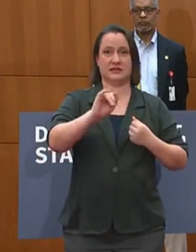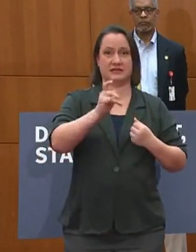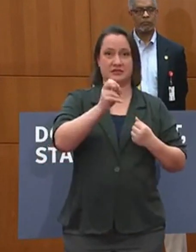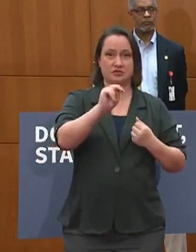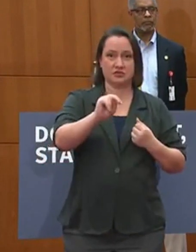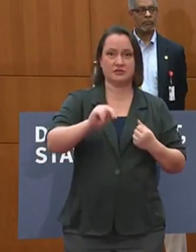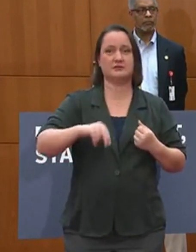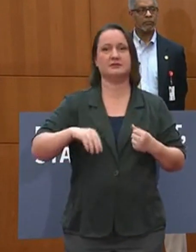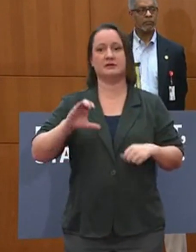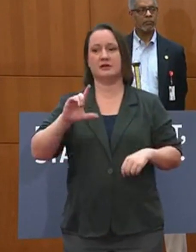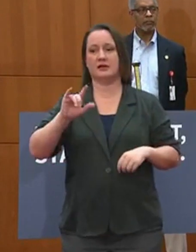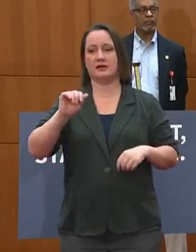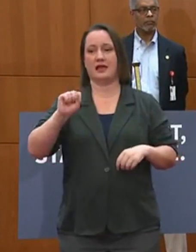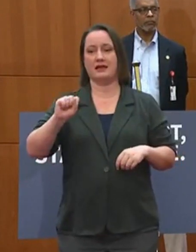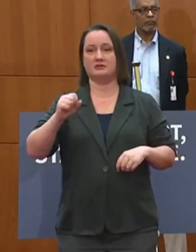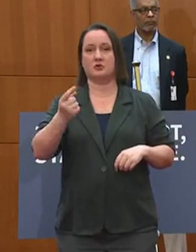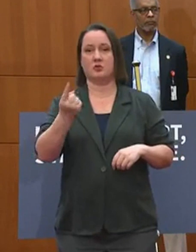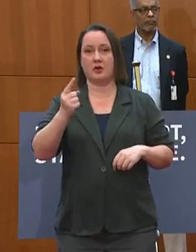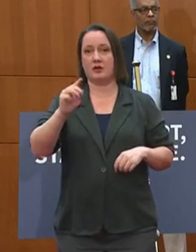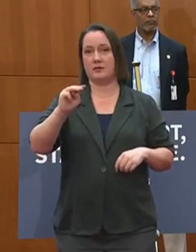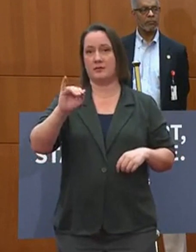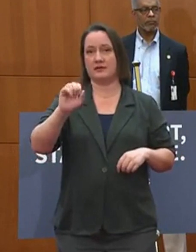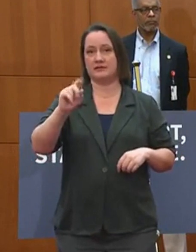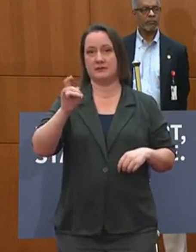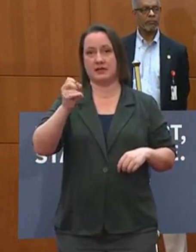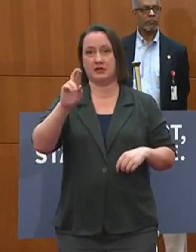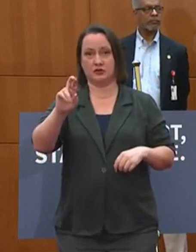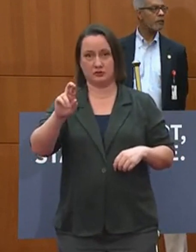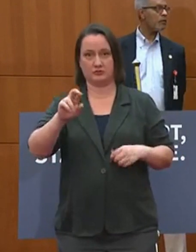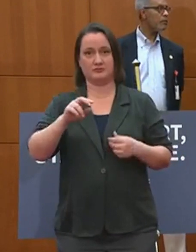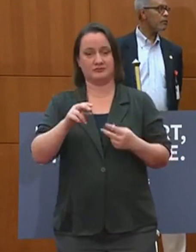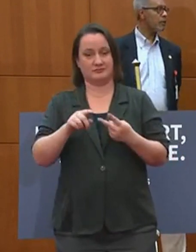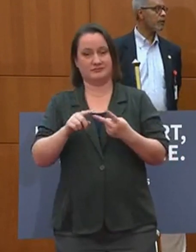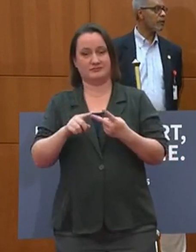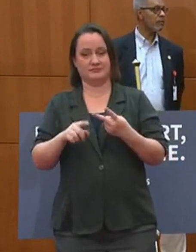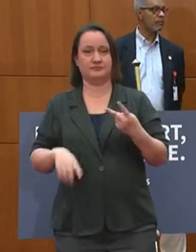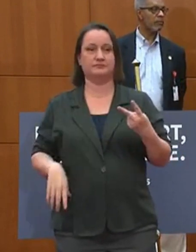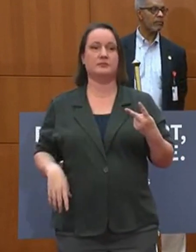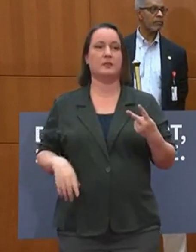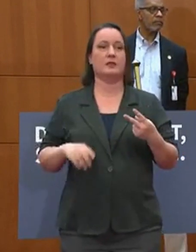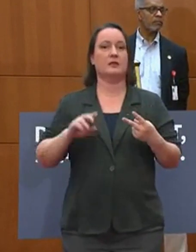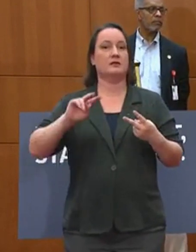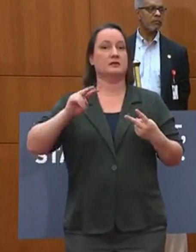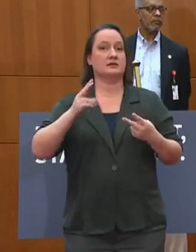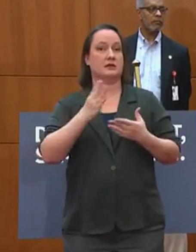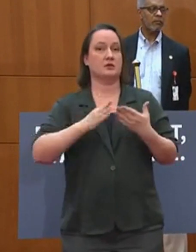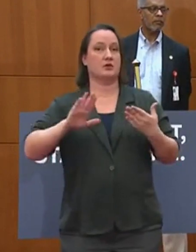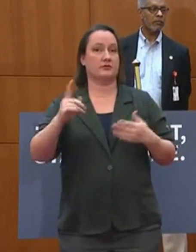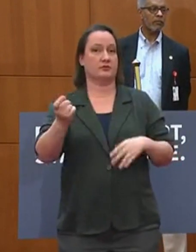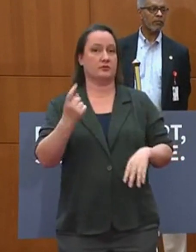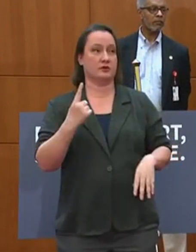misdemeanor. So hopefully that answers that. And the second part of your question was